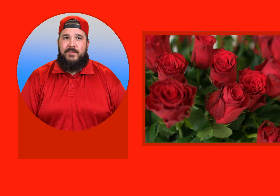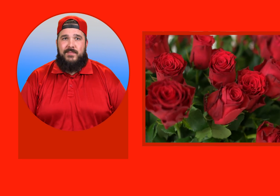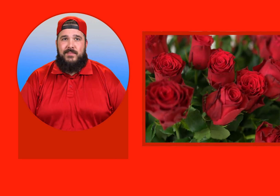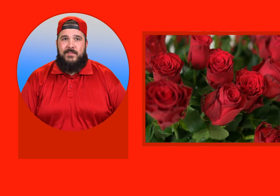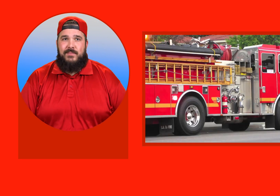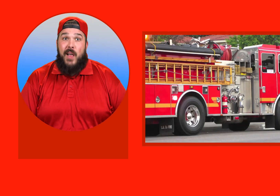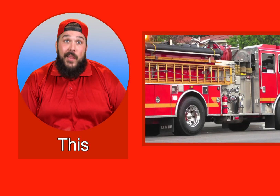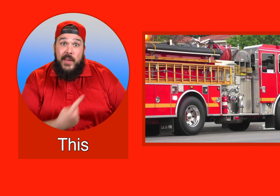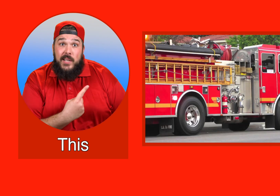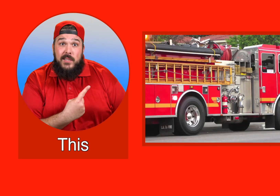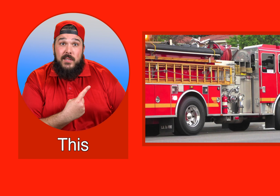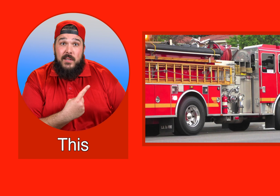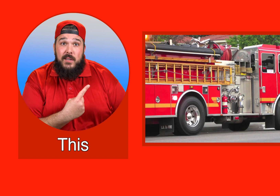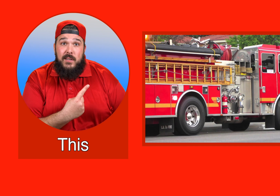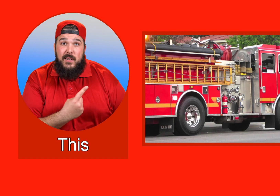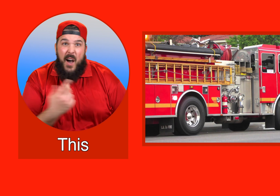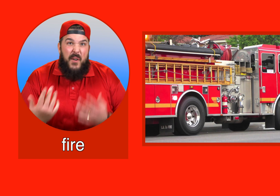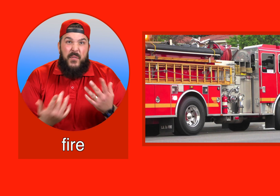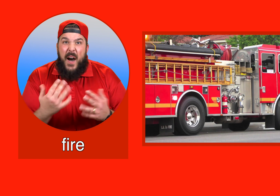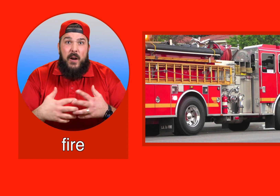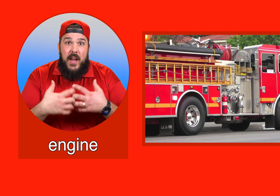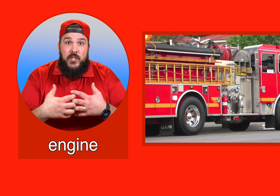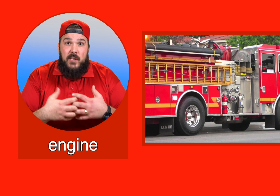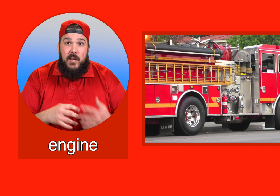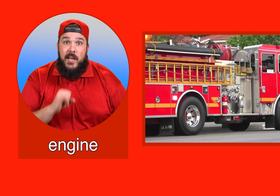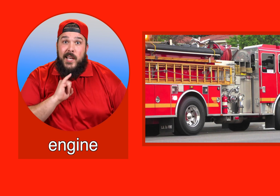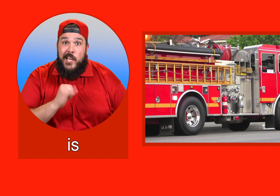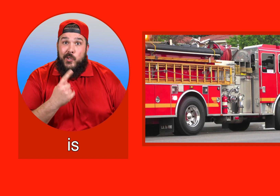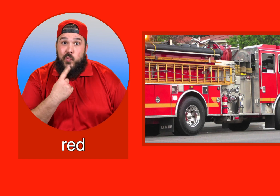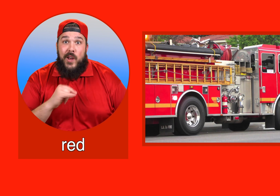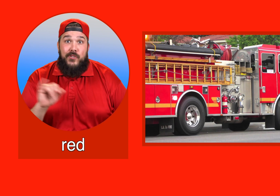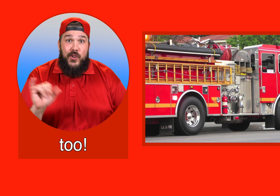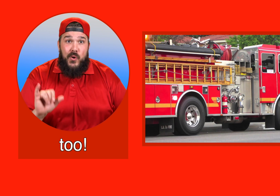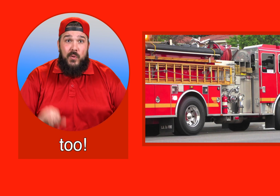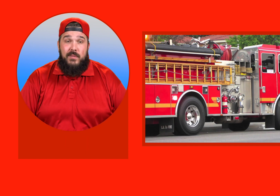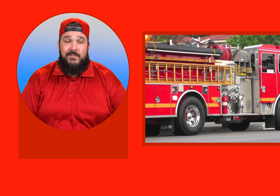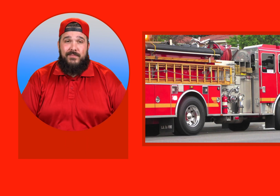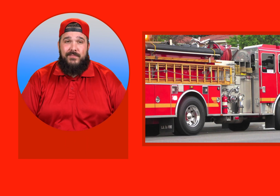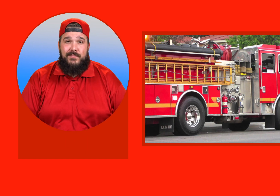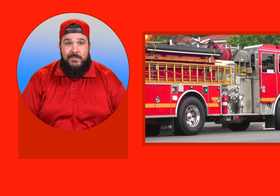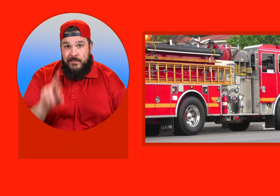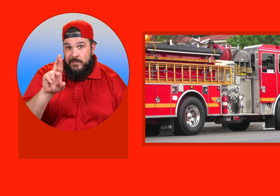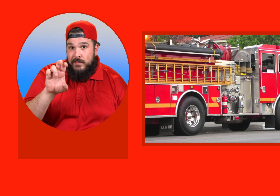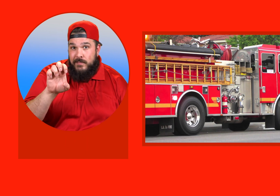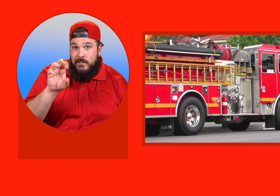red. This fire engine is red too.